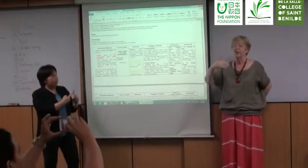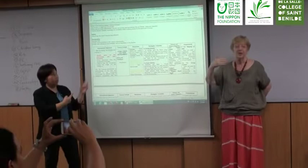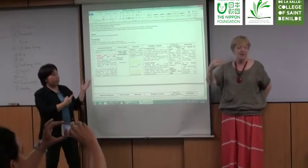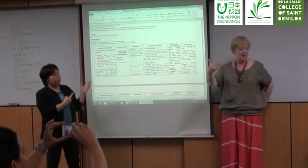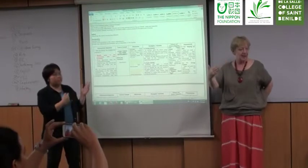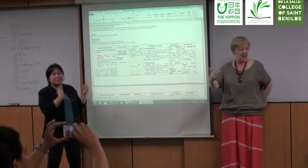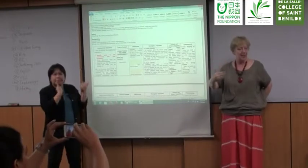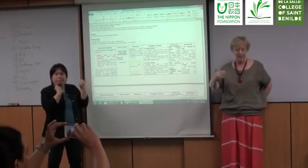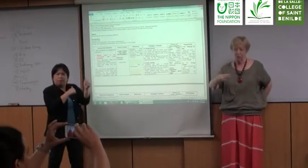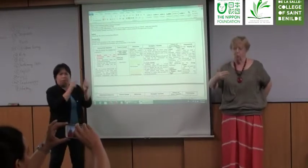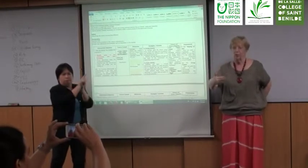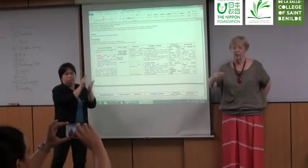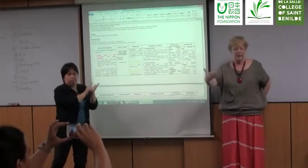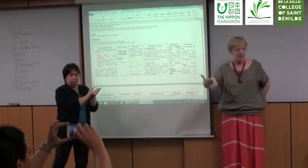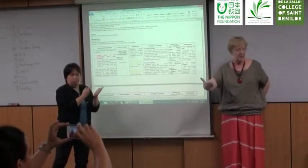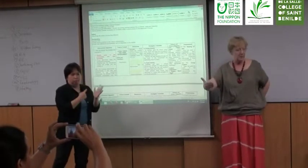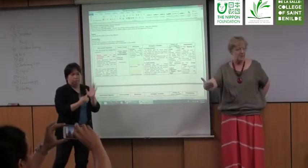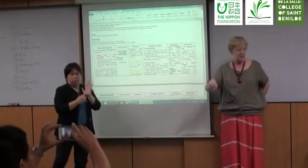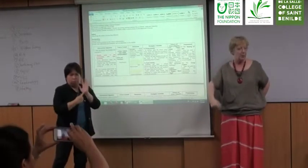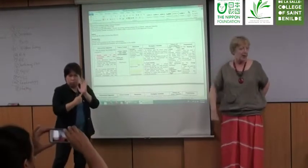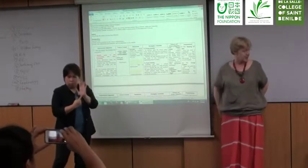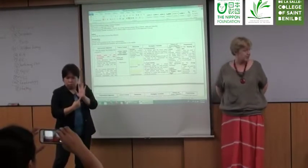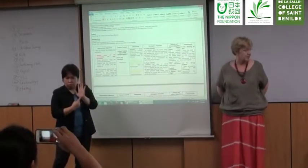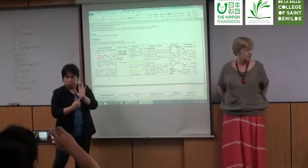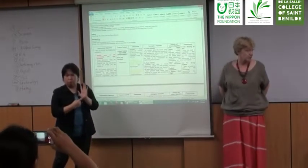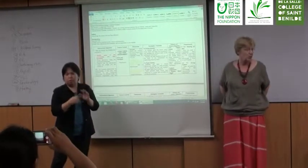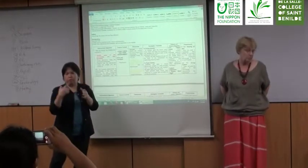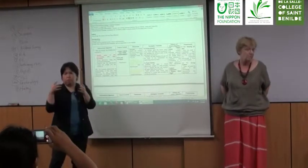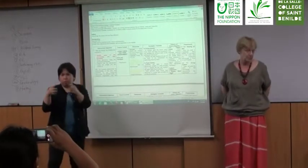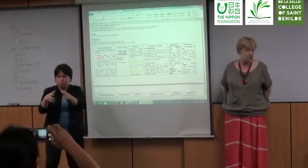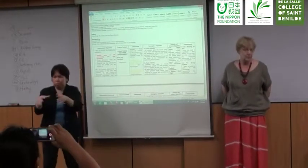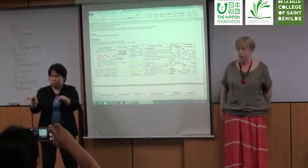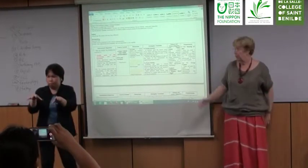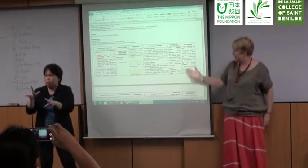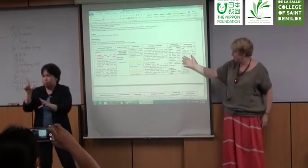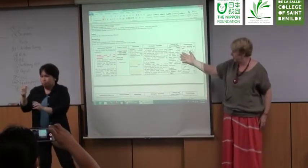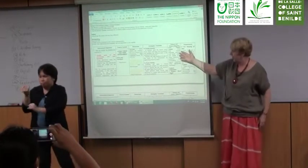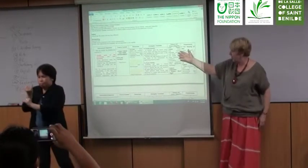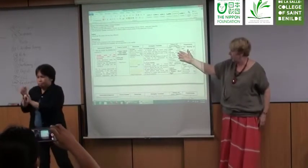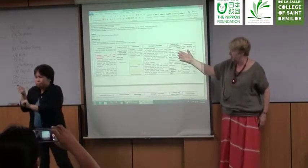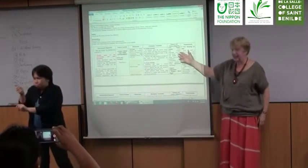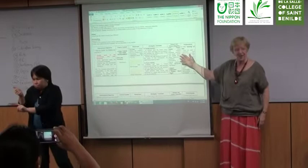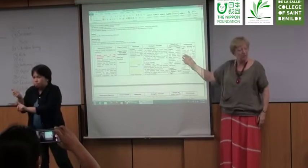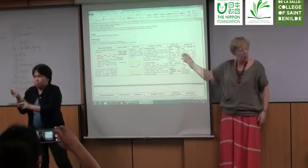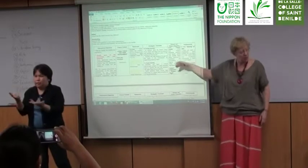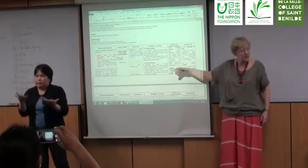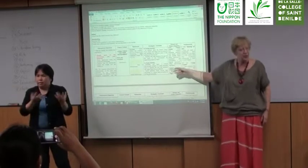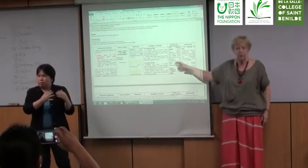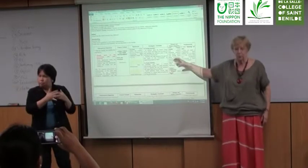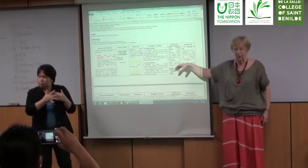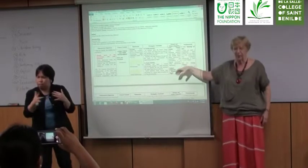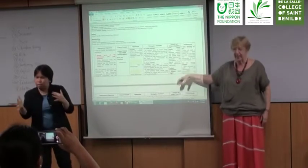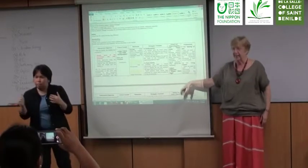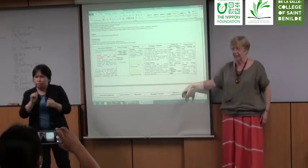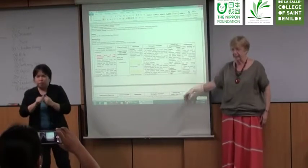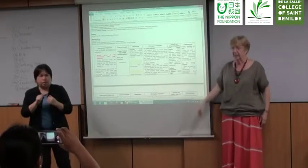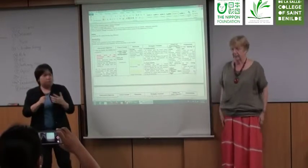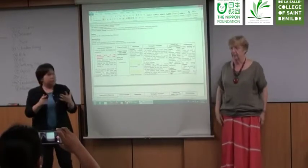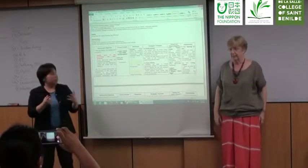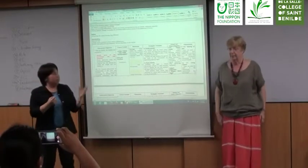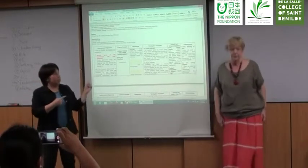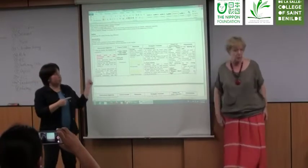modeling and then work to independent practice. So this kind of forces you to put that